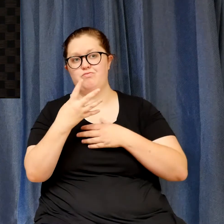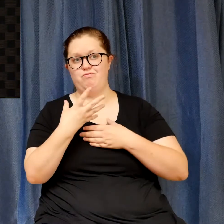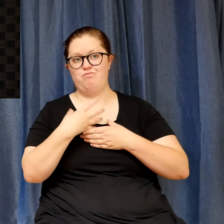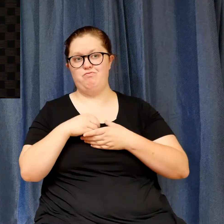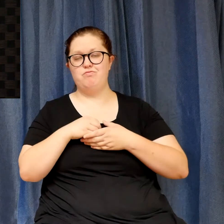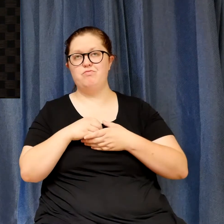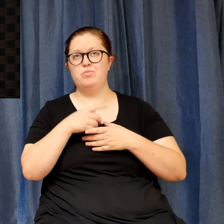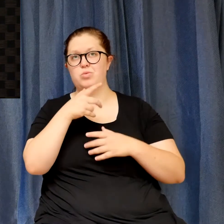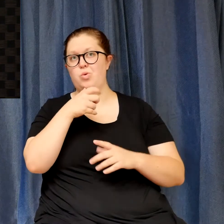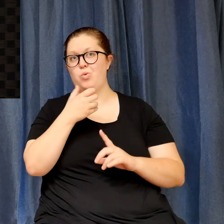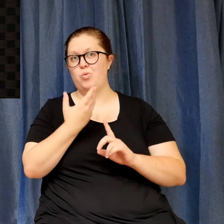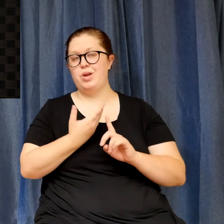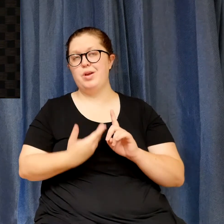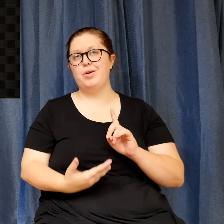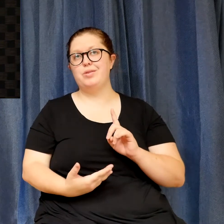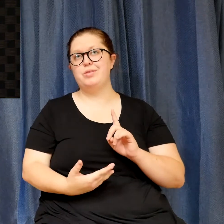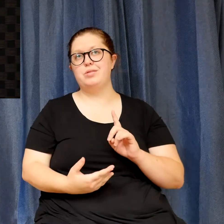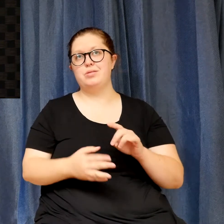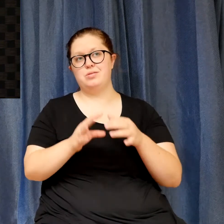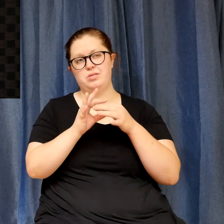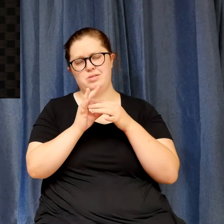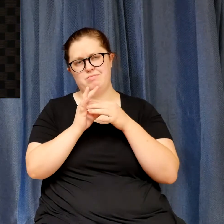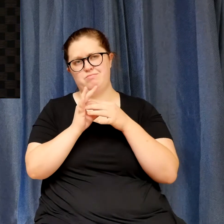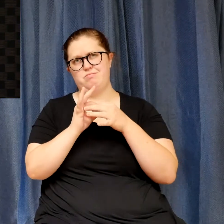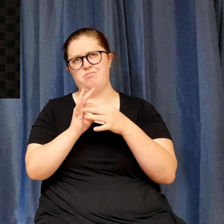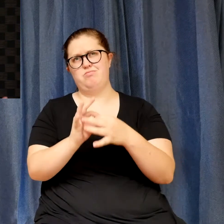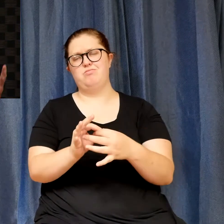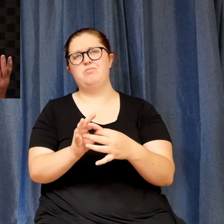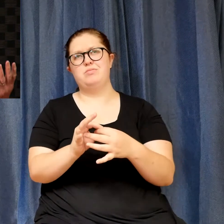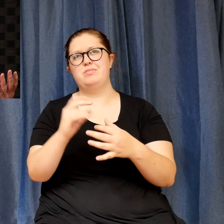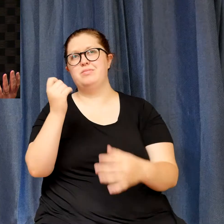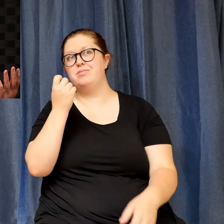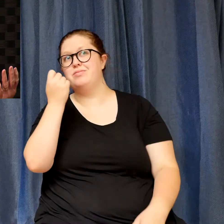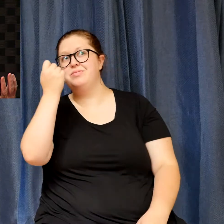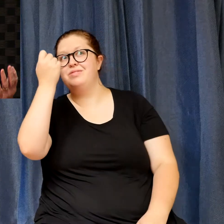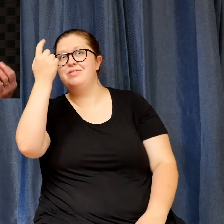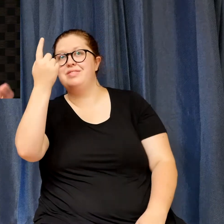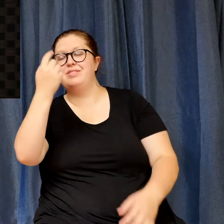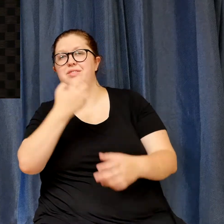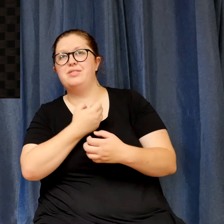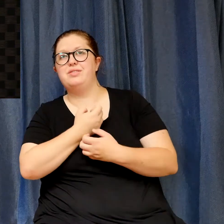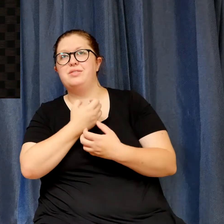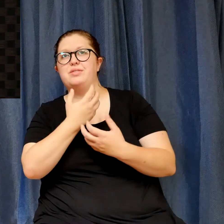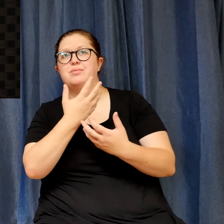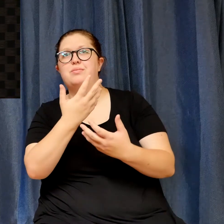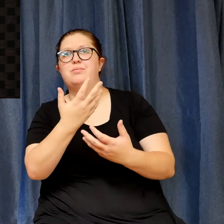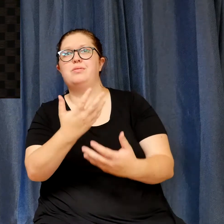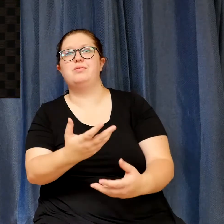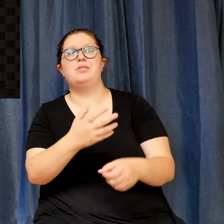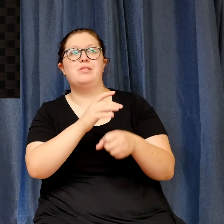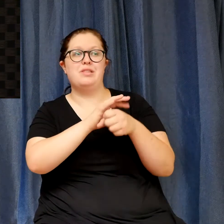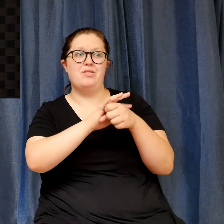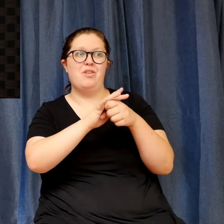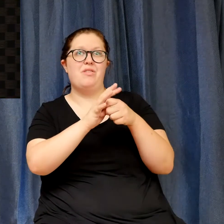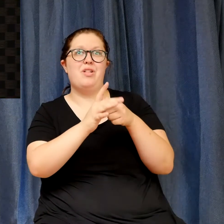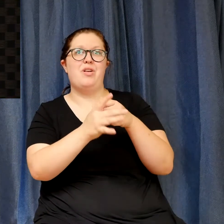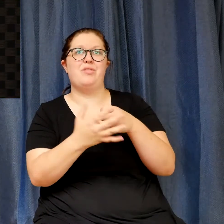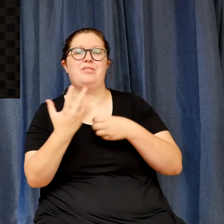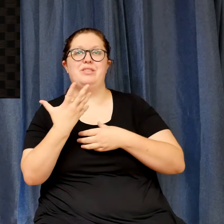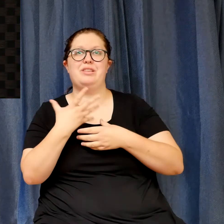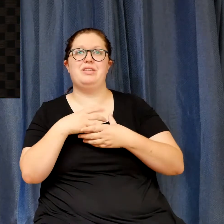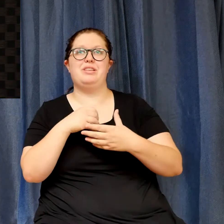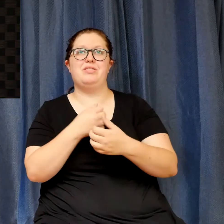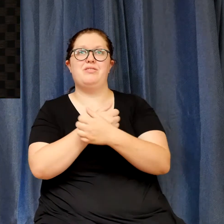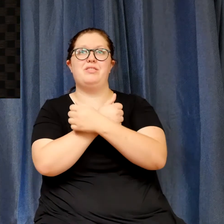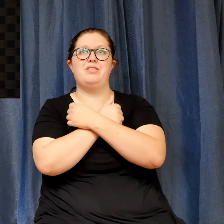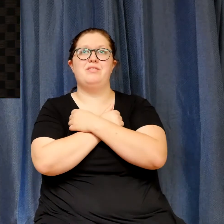of our being, to simply plug in, turn the lights on, and to express out of the overflow